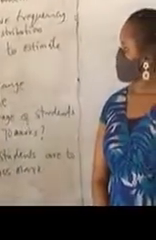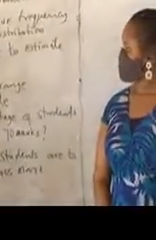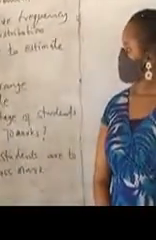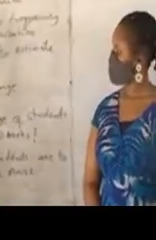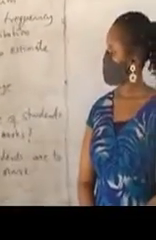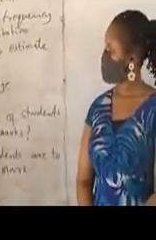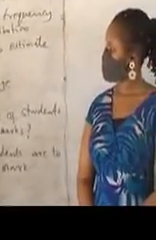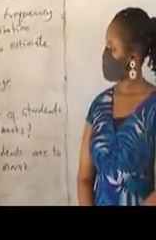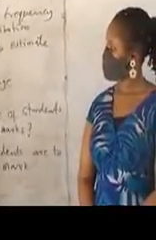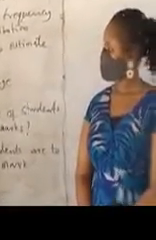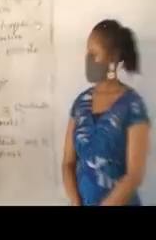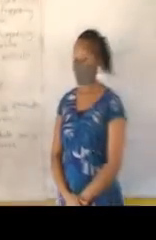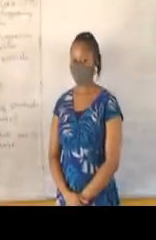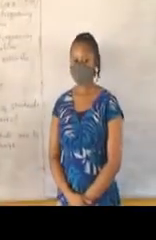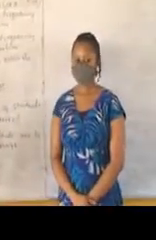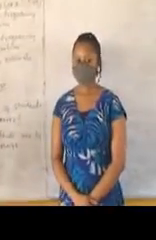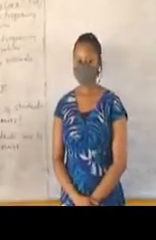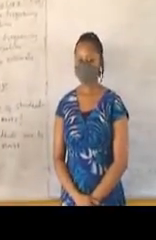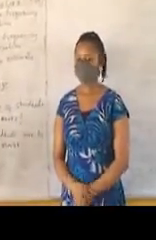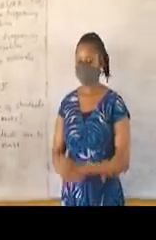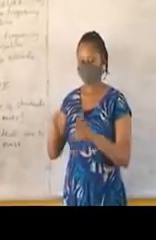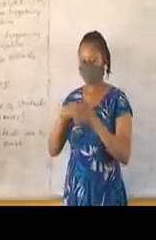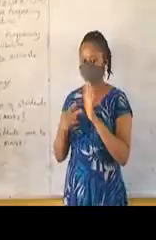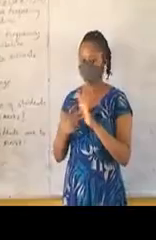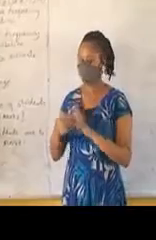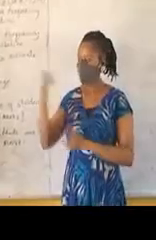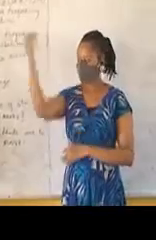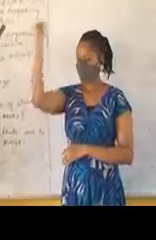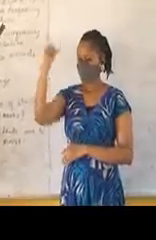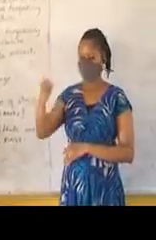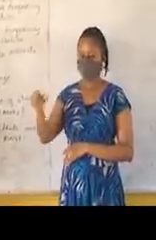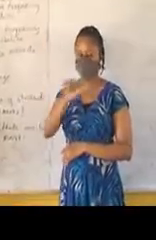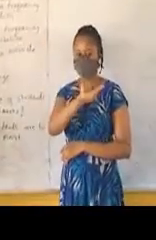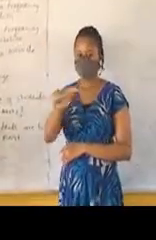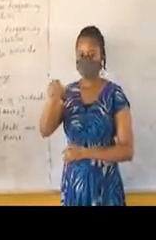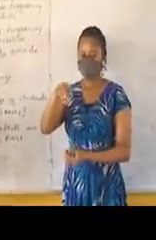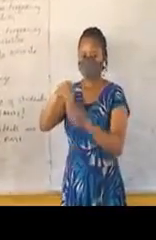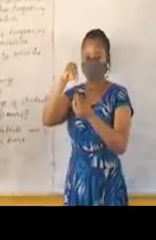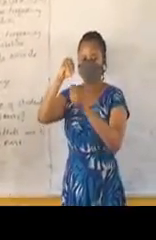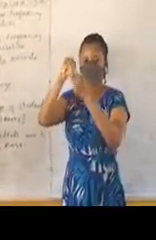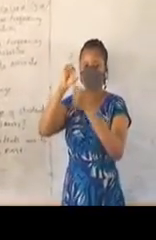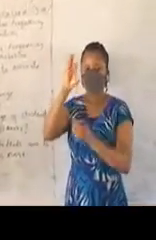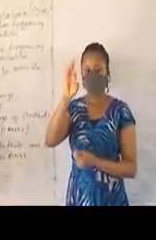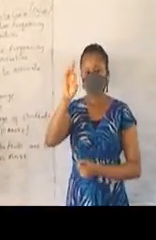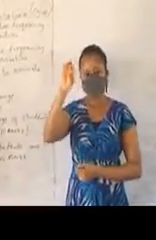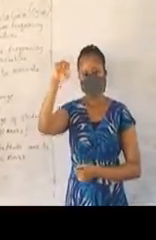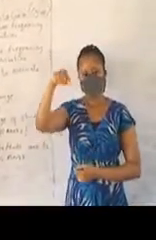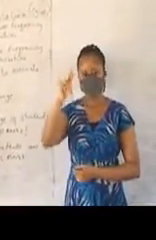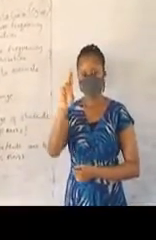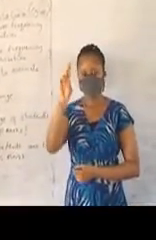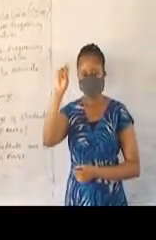table for the distribution. Construct a cumulative frequency table for the